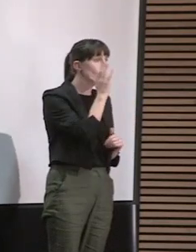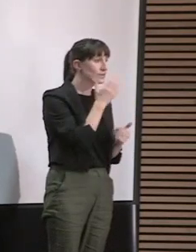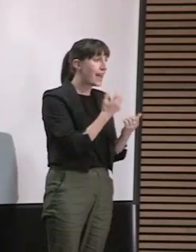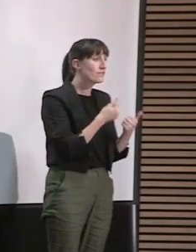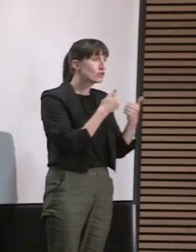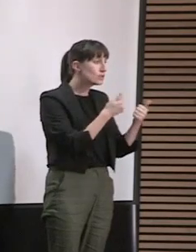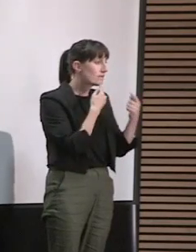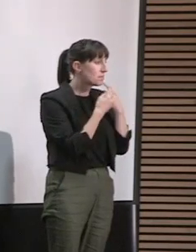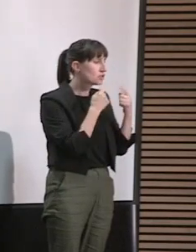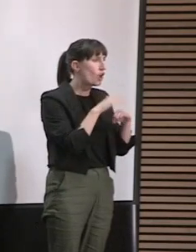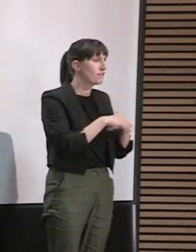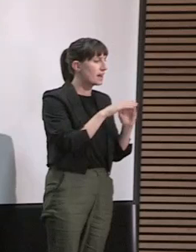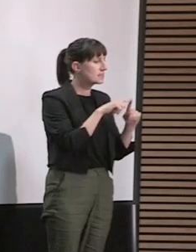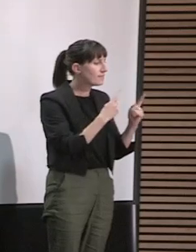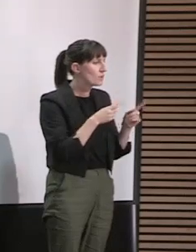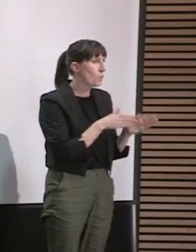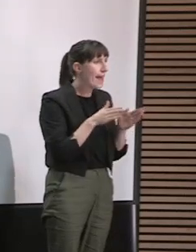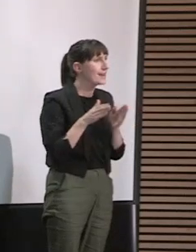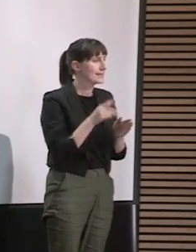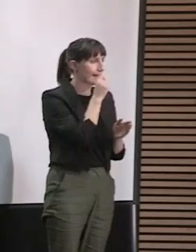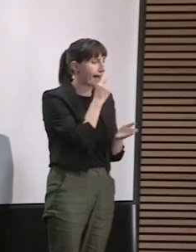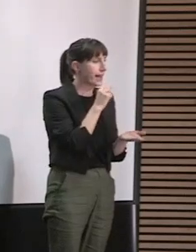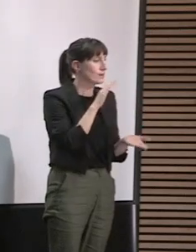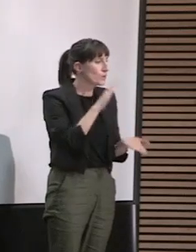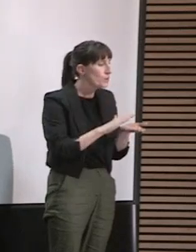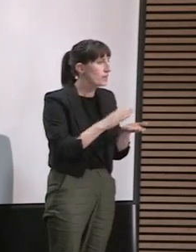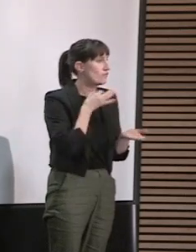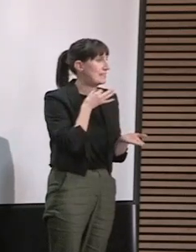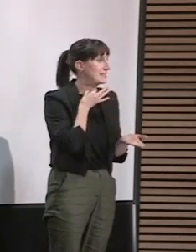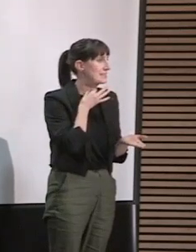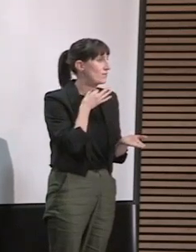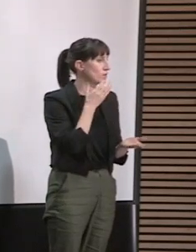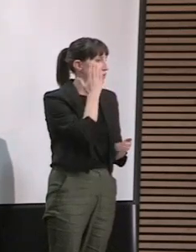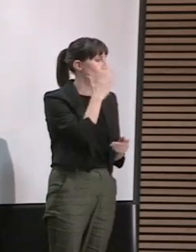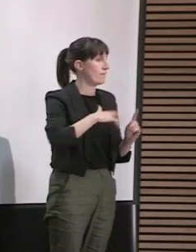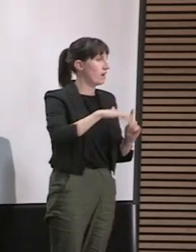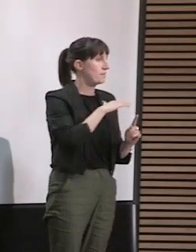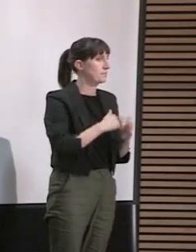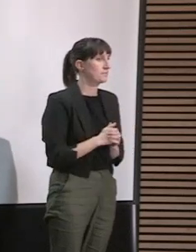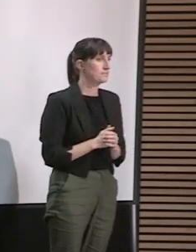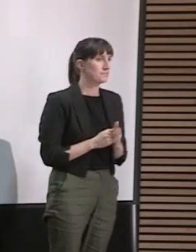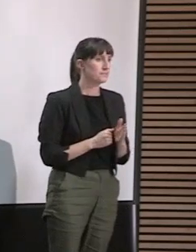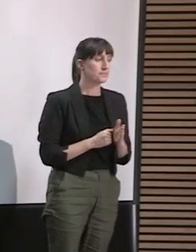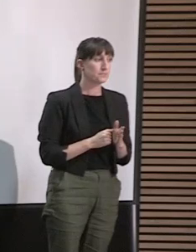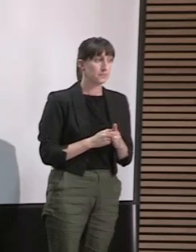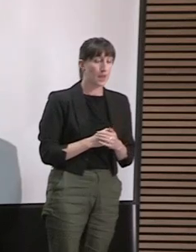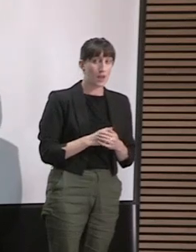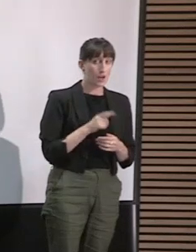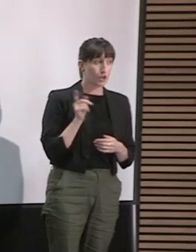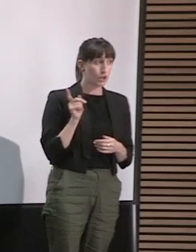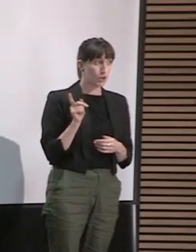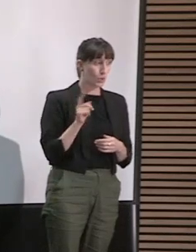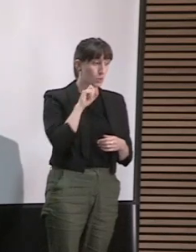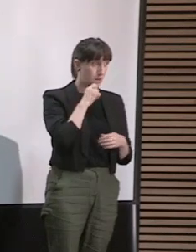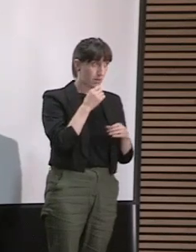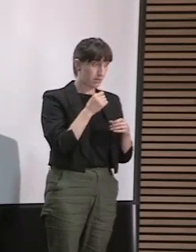doing to minimise risk within the school setting. Will you rule out making masks mandatory in schools?